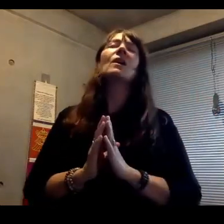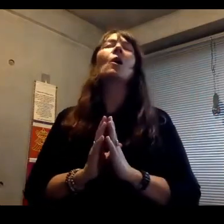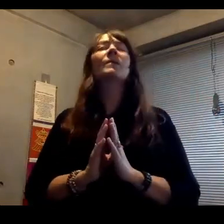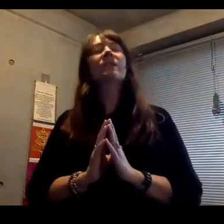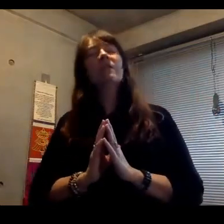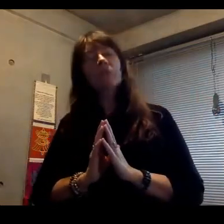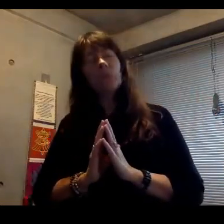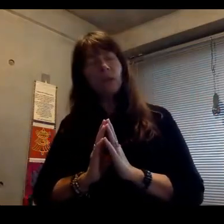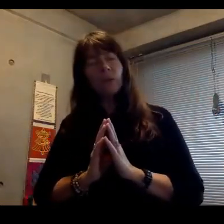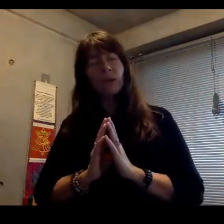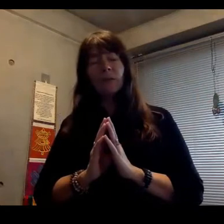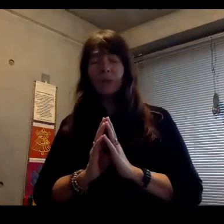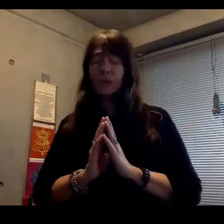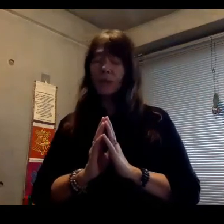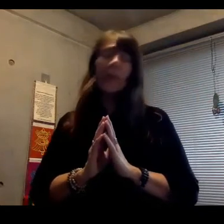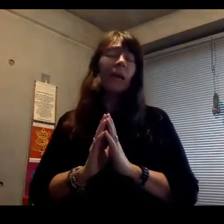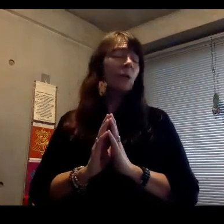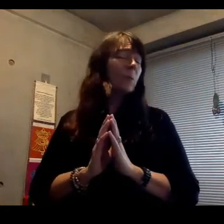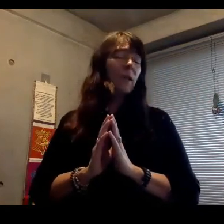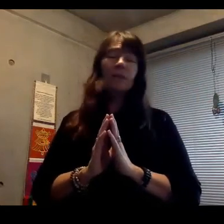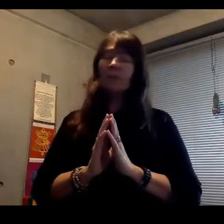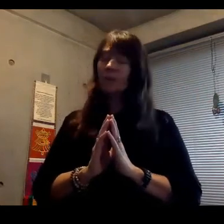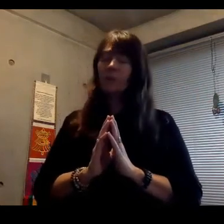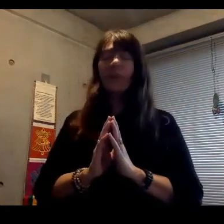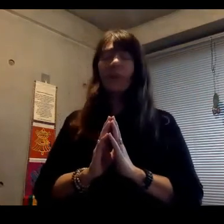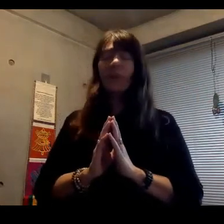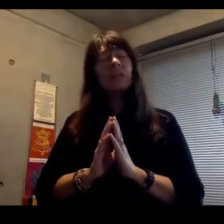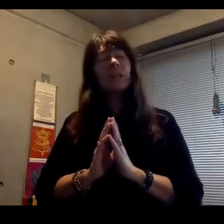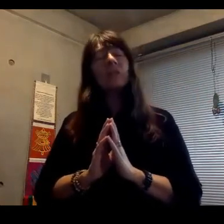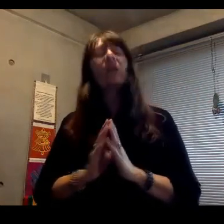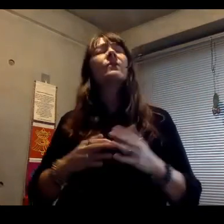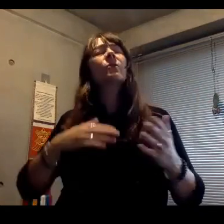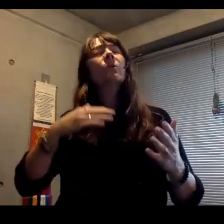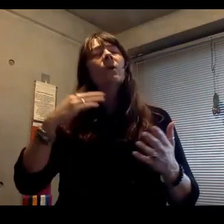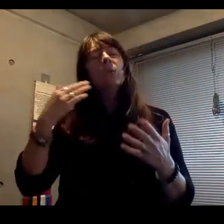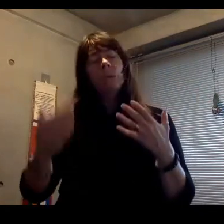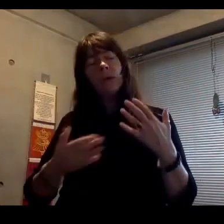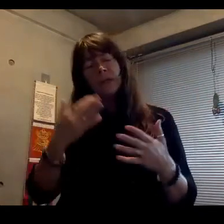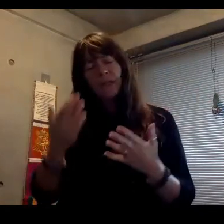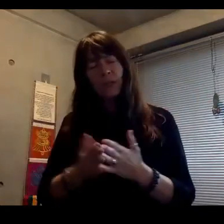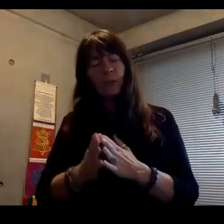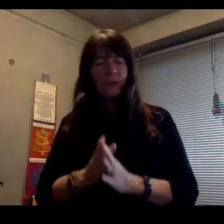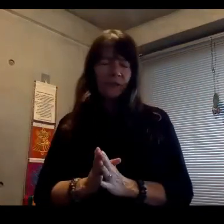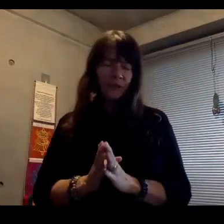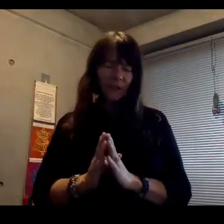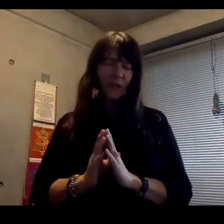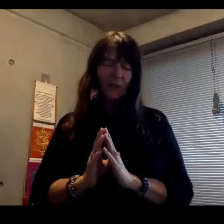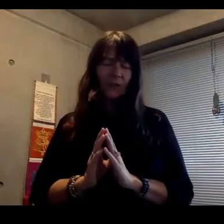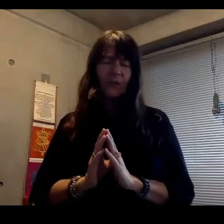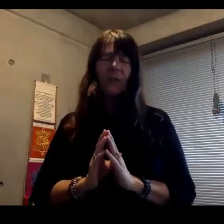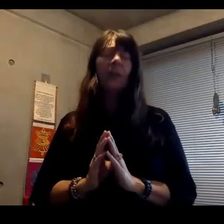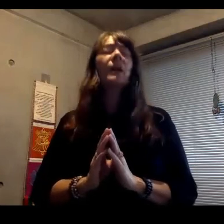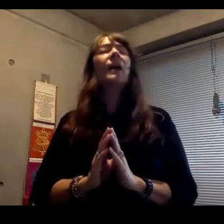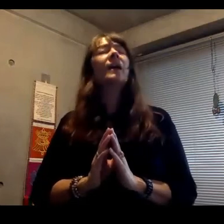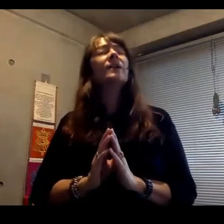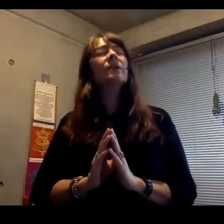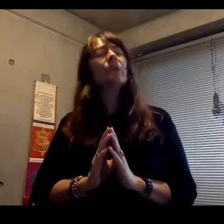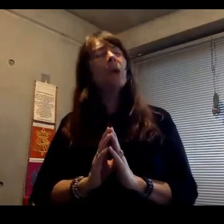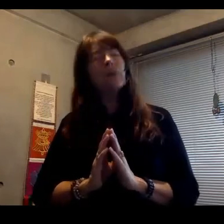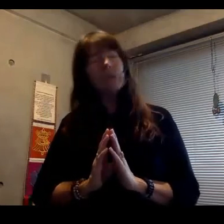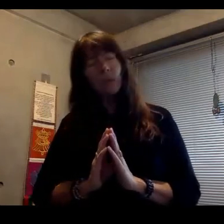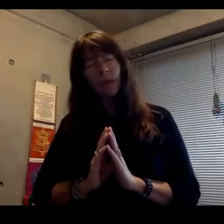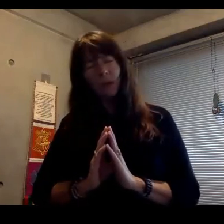of is the opposite of the way your brain functions, and your brain is just fine as it is. So we will continue with these discussions,